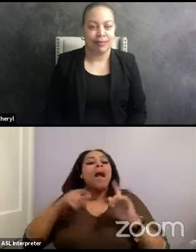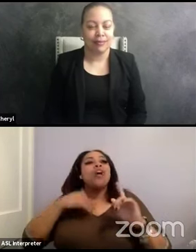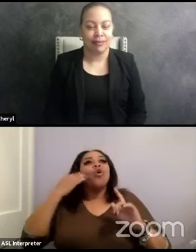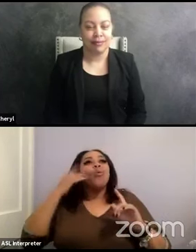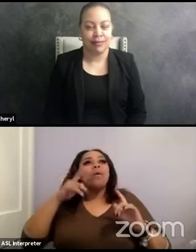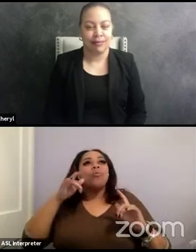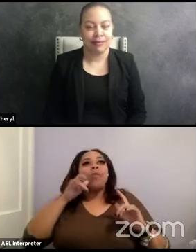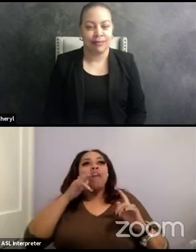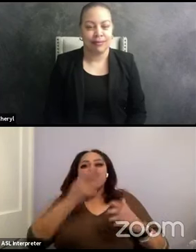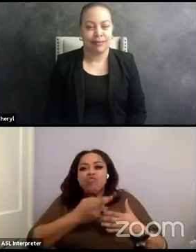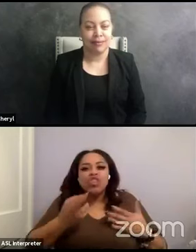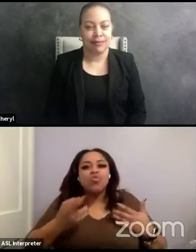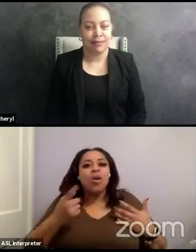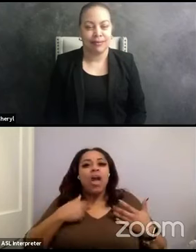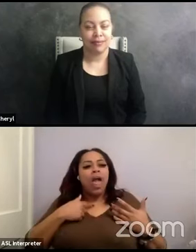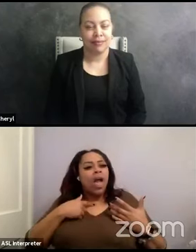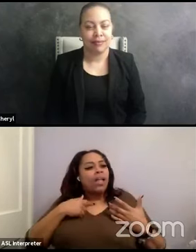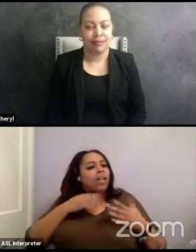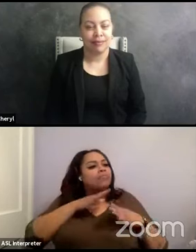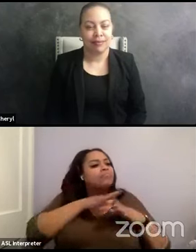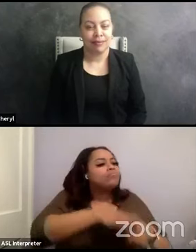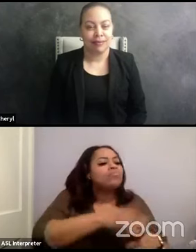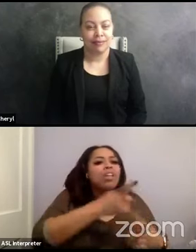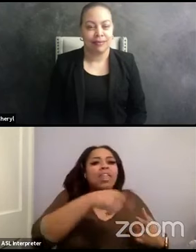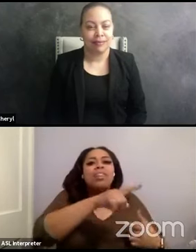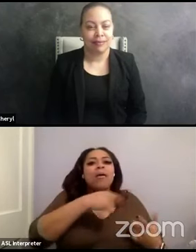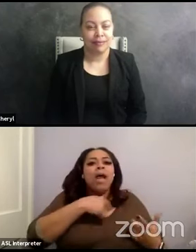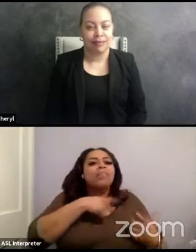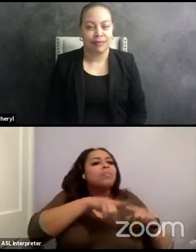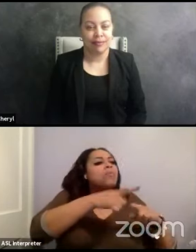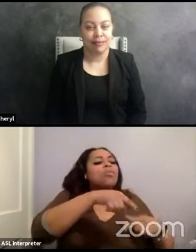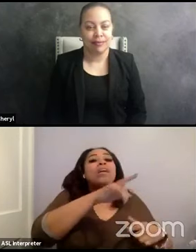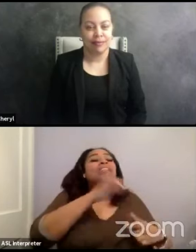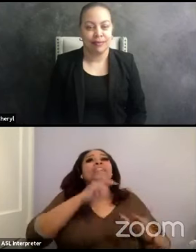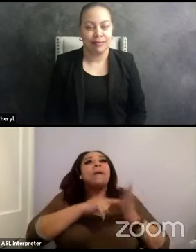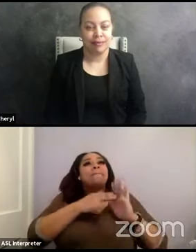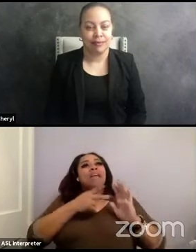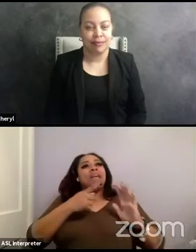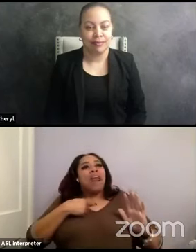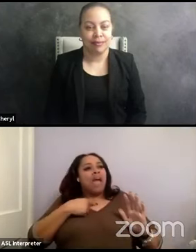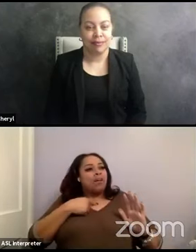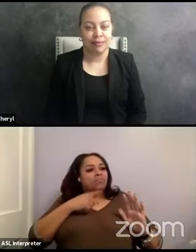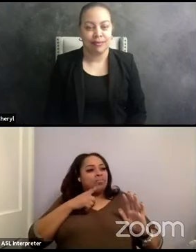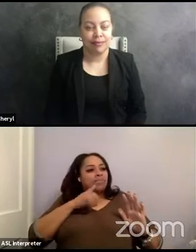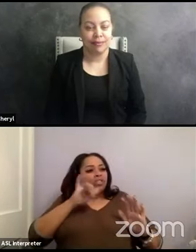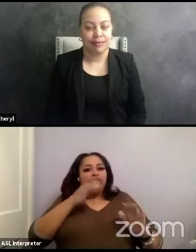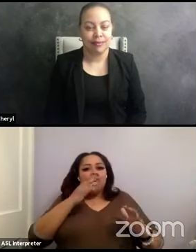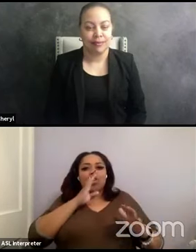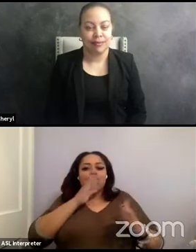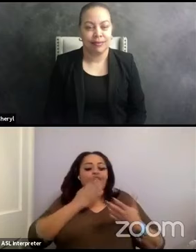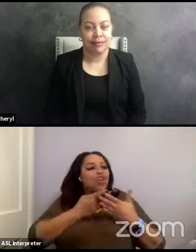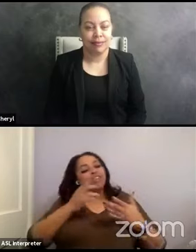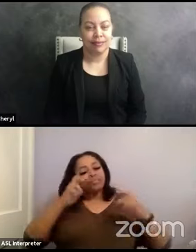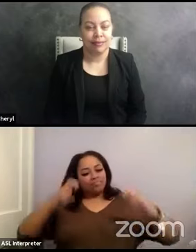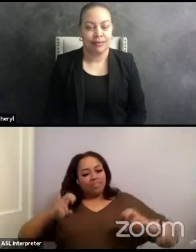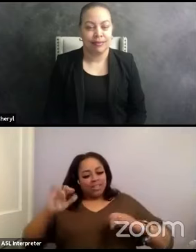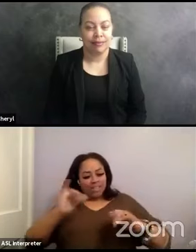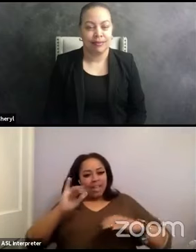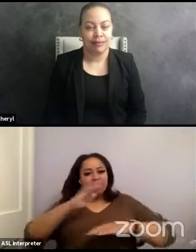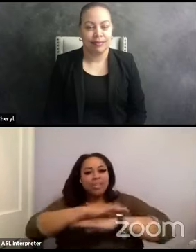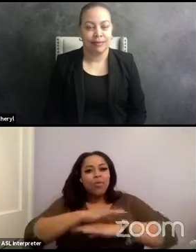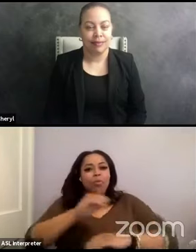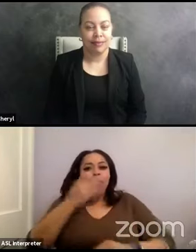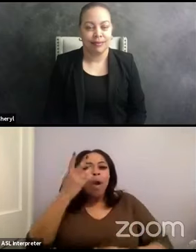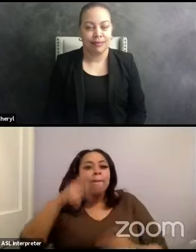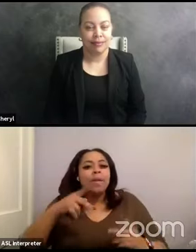have resources and I can lean on them. But once we reach that, it doesn't mean that I'm just as good to be at the table as a white person. It means that